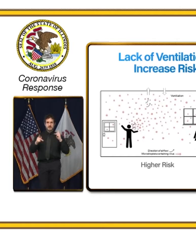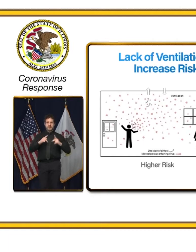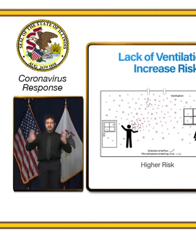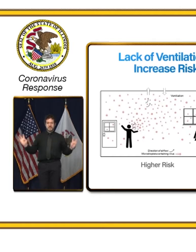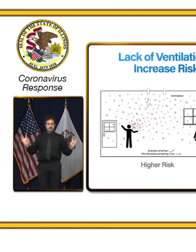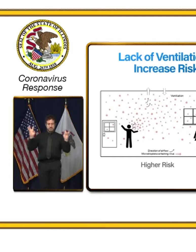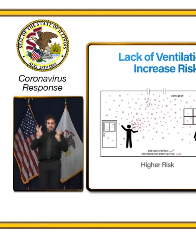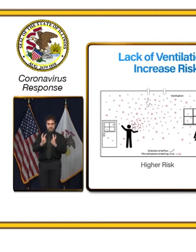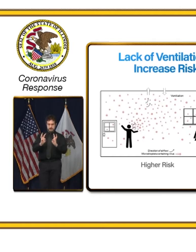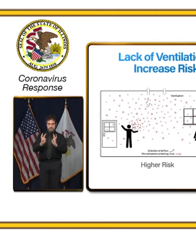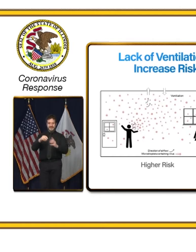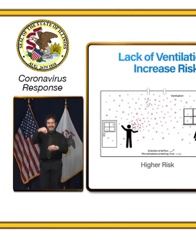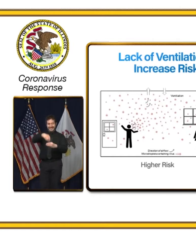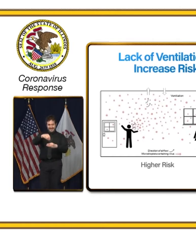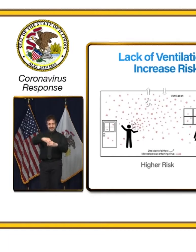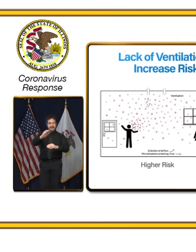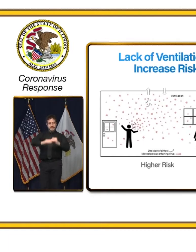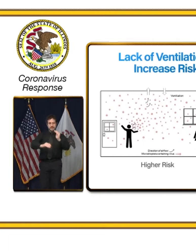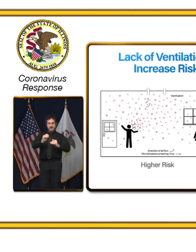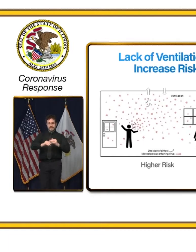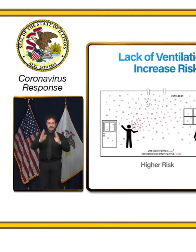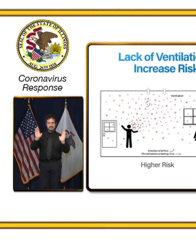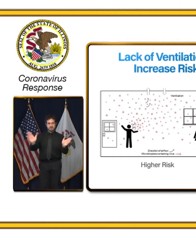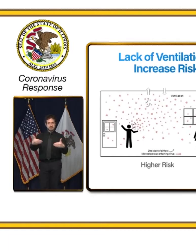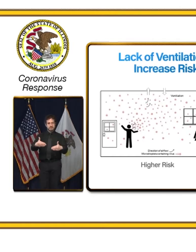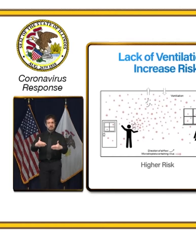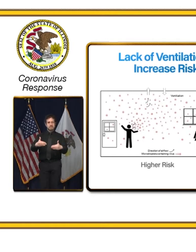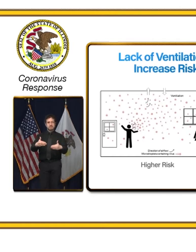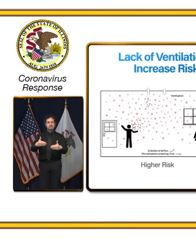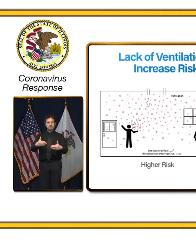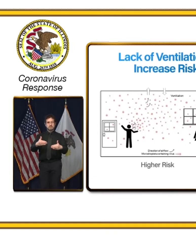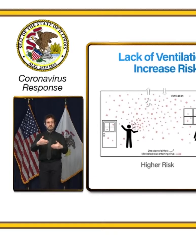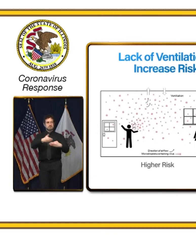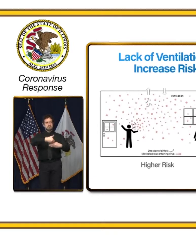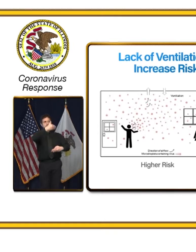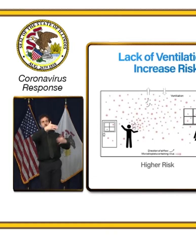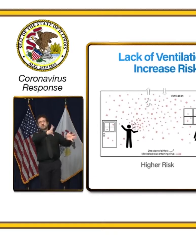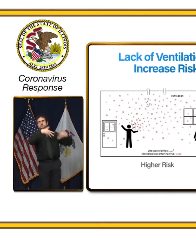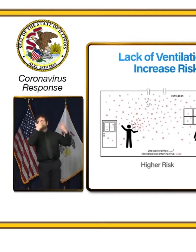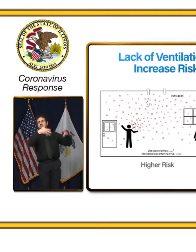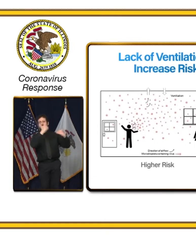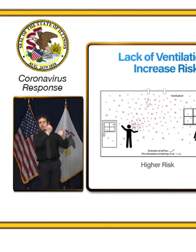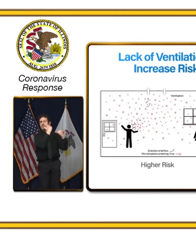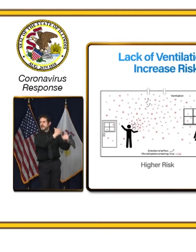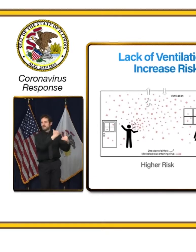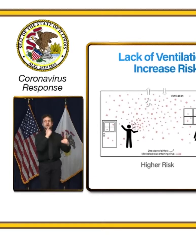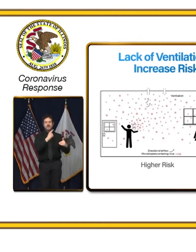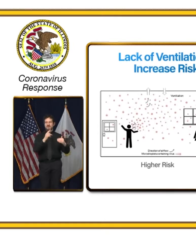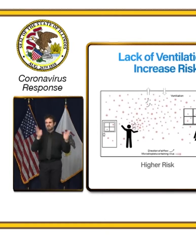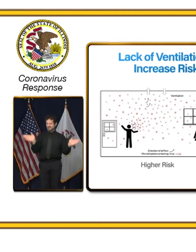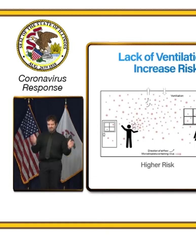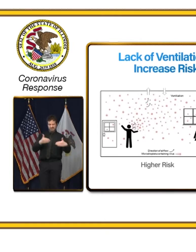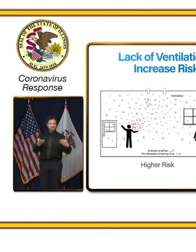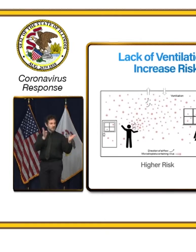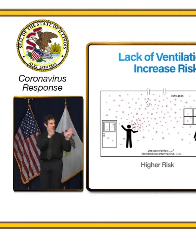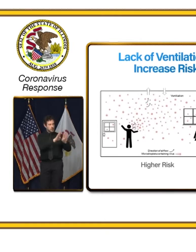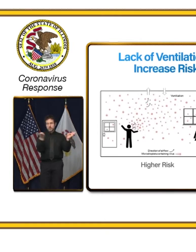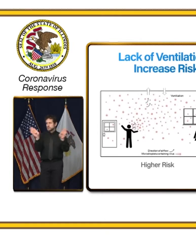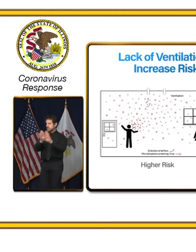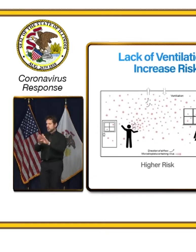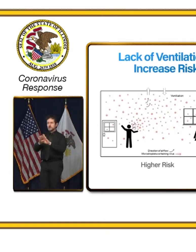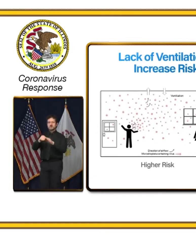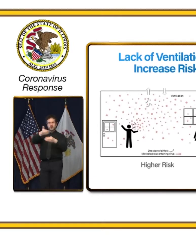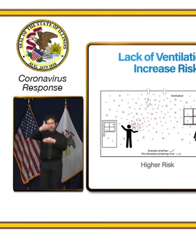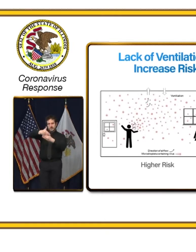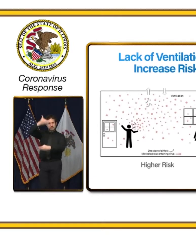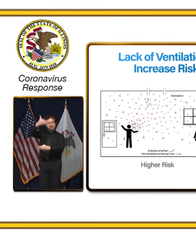an indoor space that has limited flow of fresh air, and when we're doing things like singing and talking without